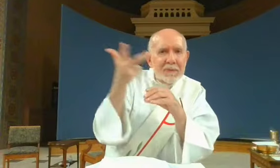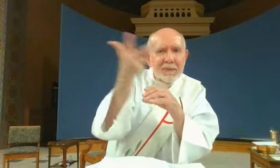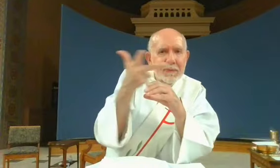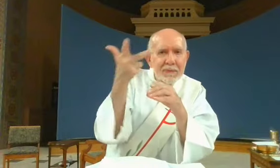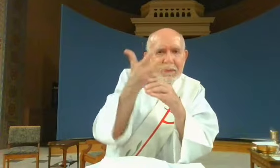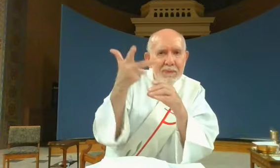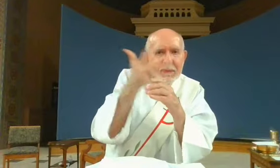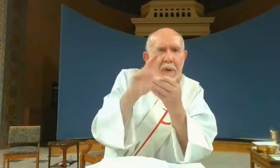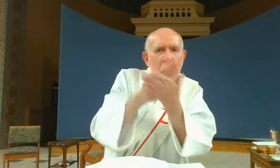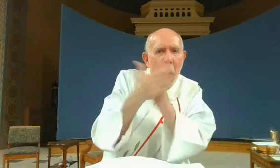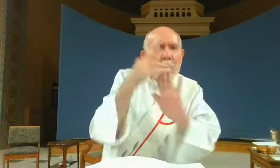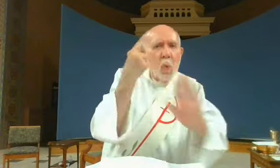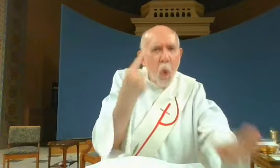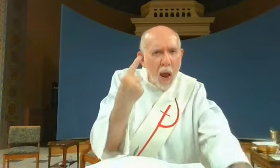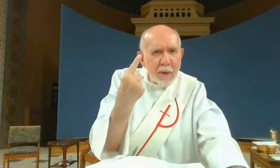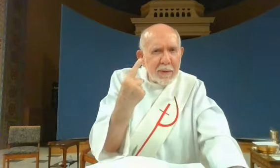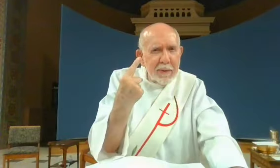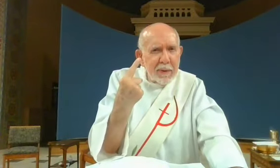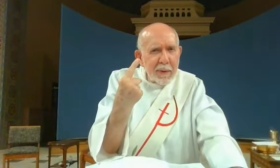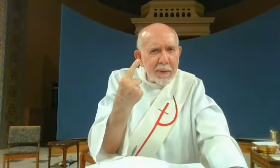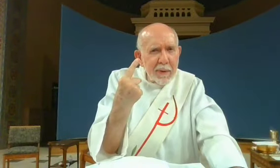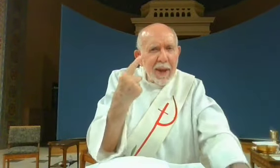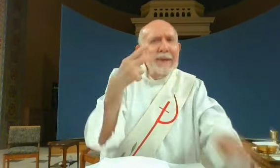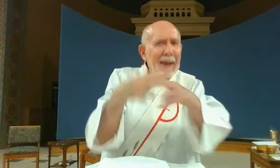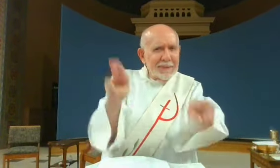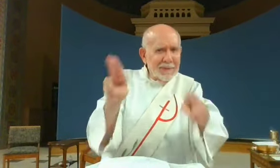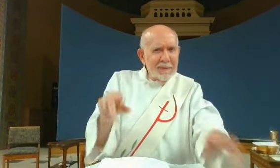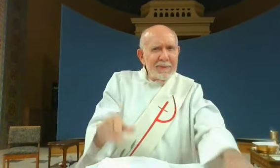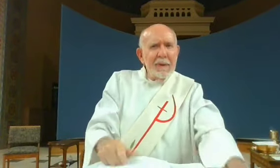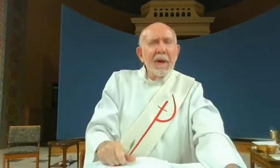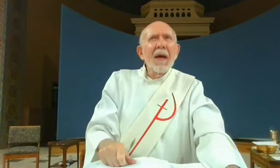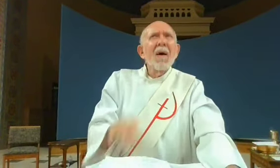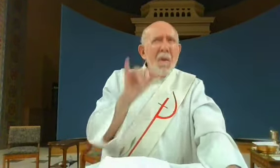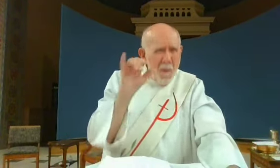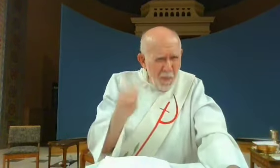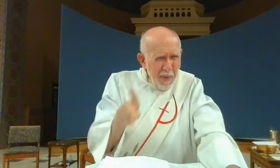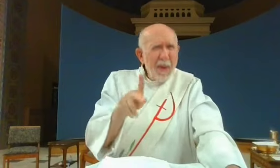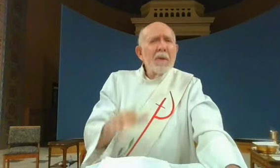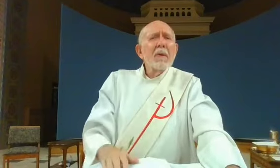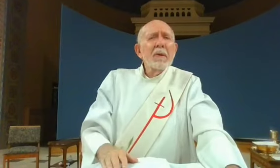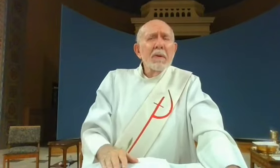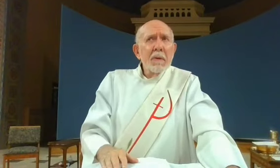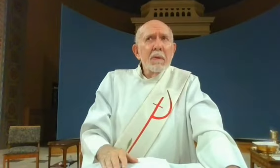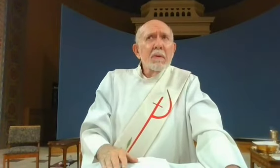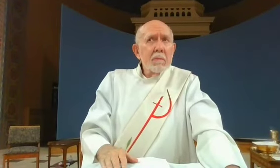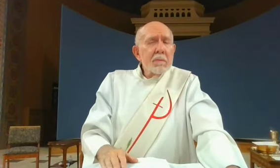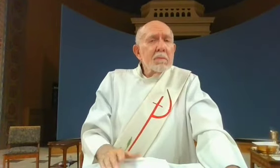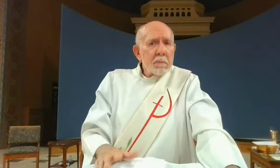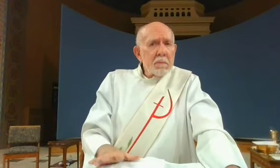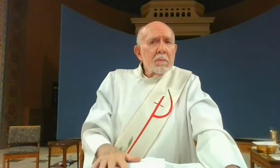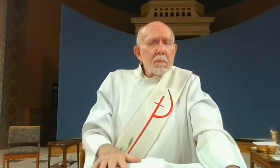yellow, and the three parts become one. It's an egg. Okay.